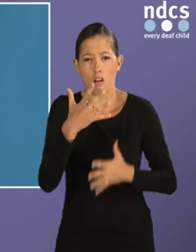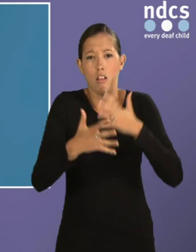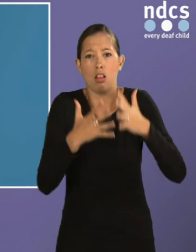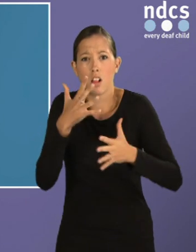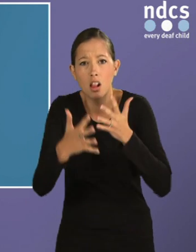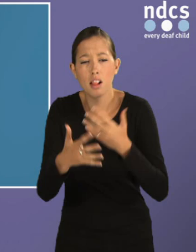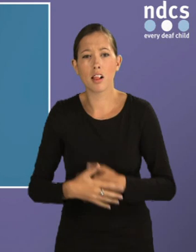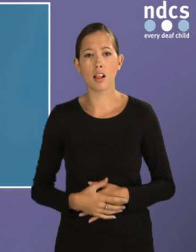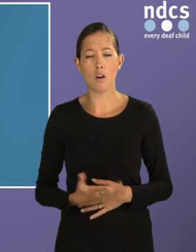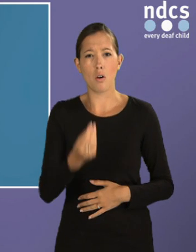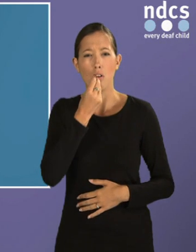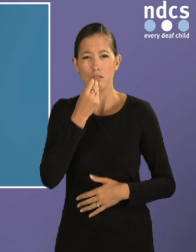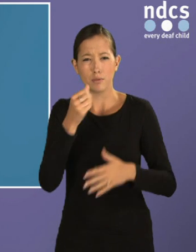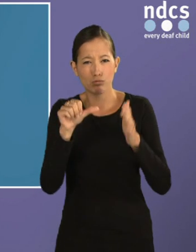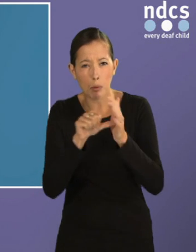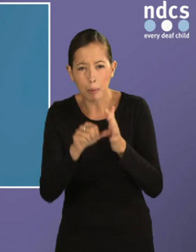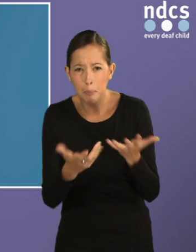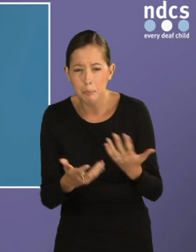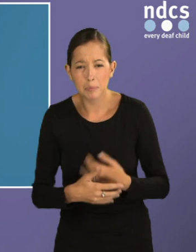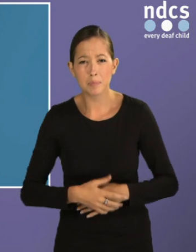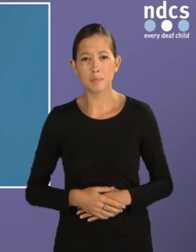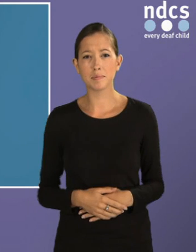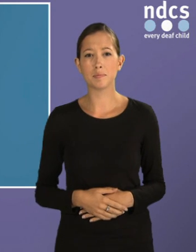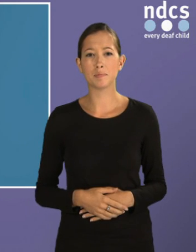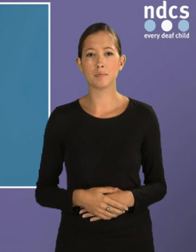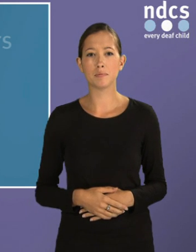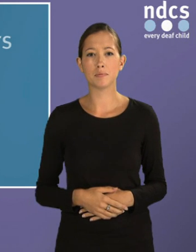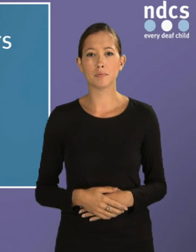speech or sign disorders, or eating disorders.